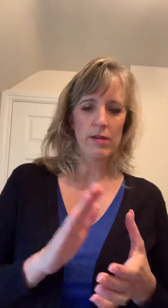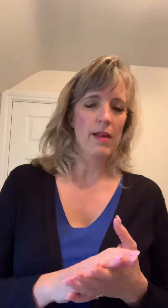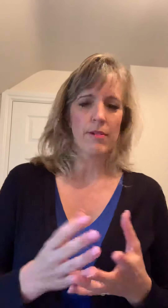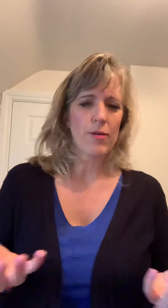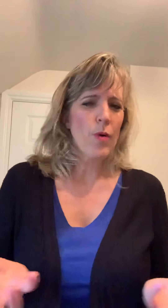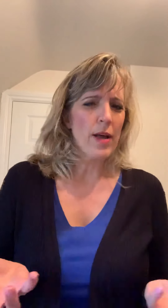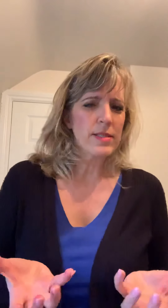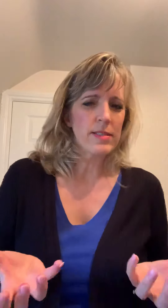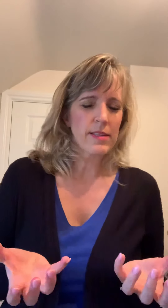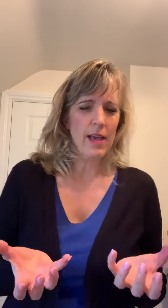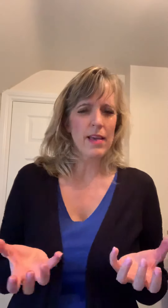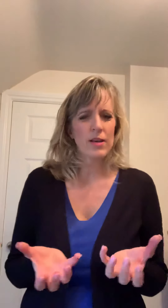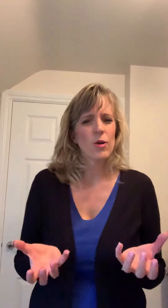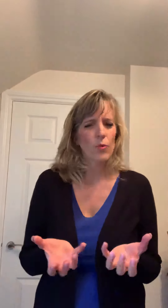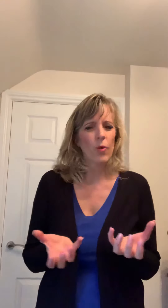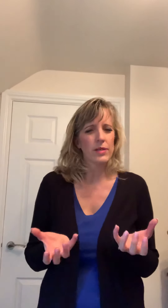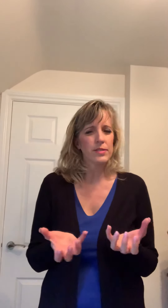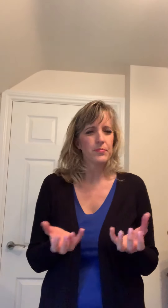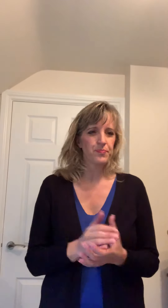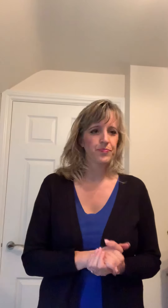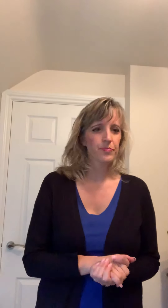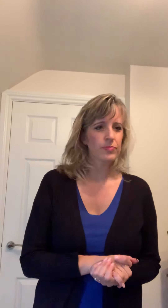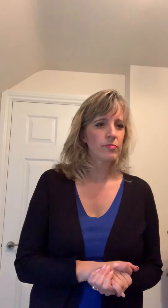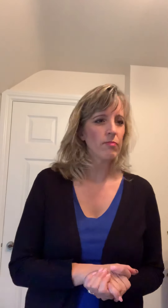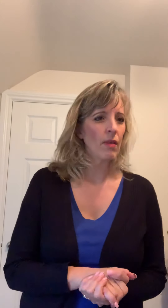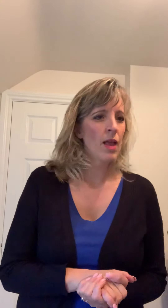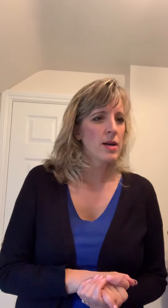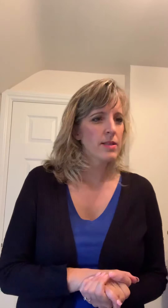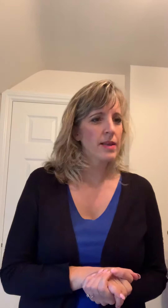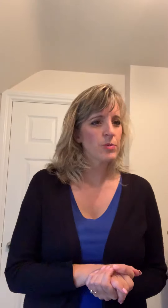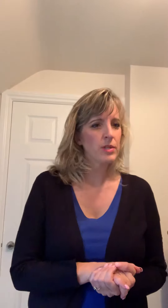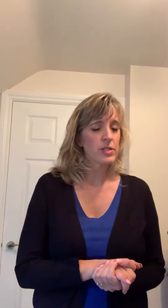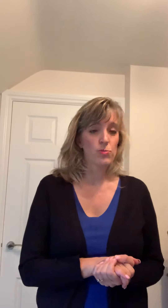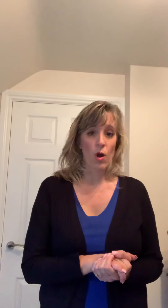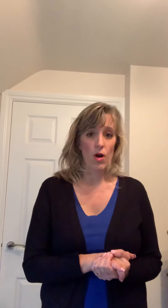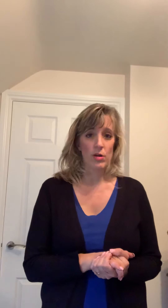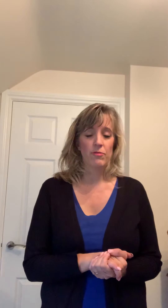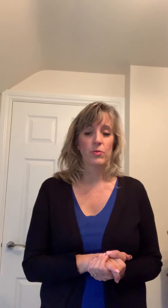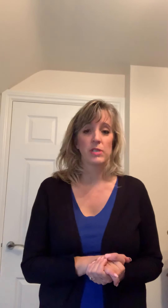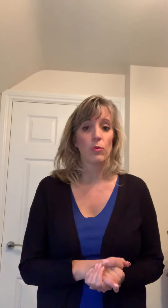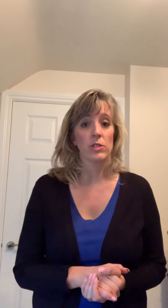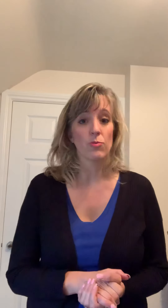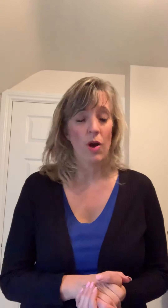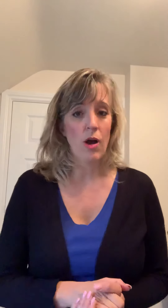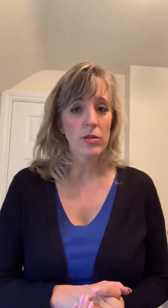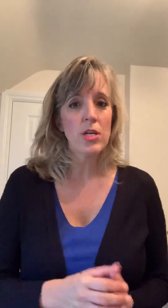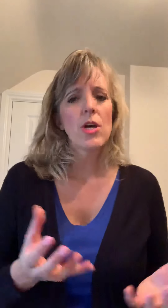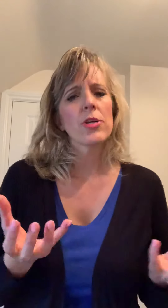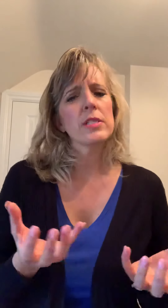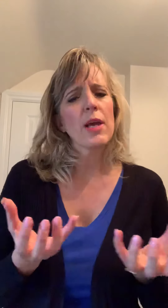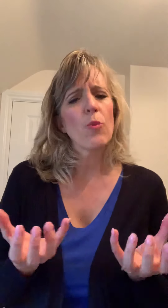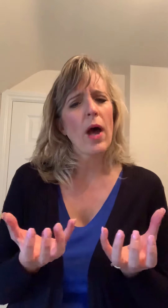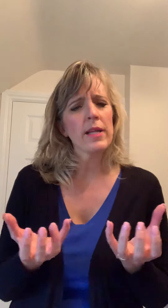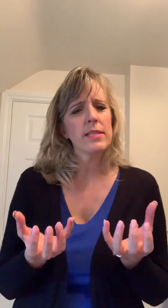don't know. What? Okay, what? The next one is wrong. If you want to say what's wrong, you can say what